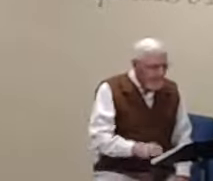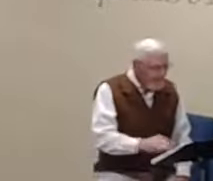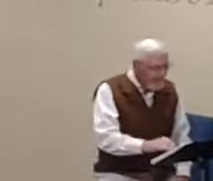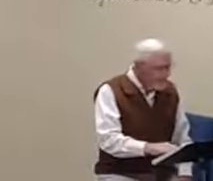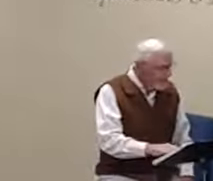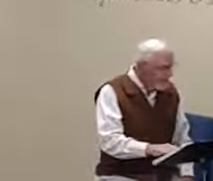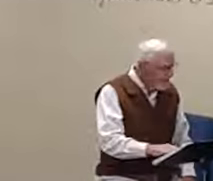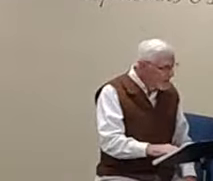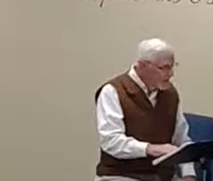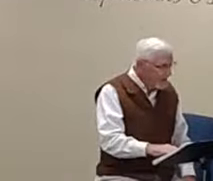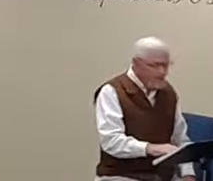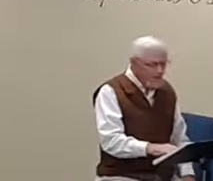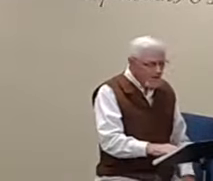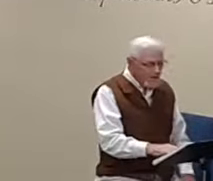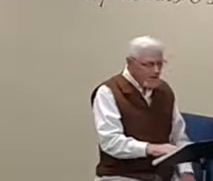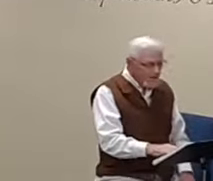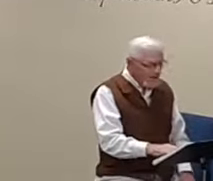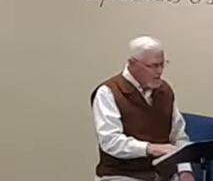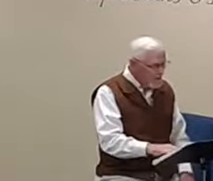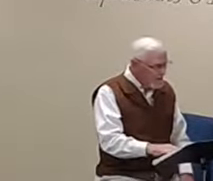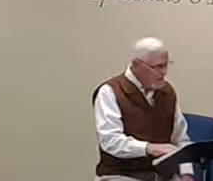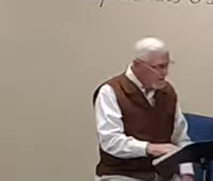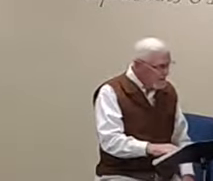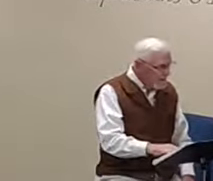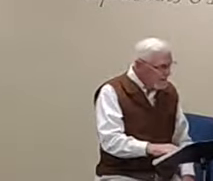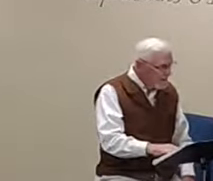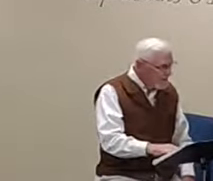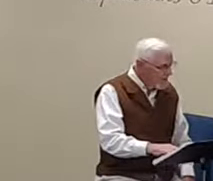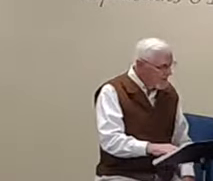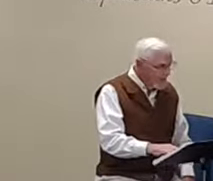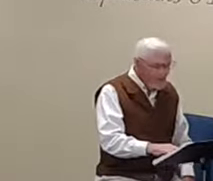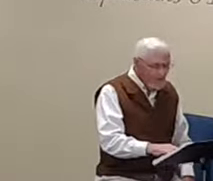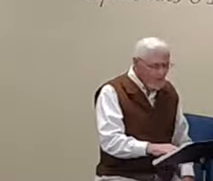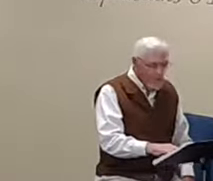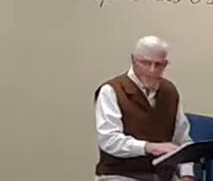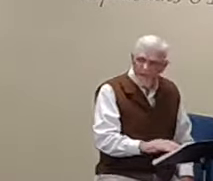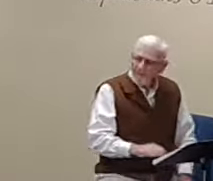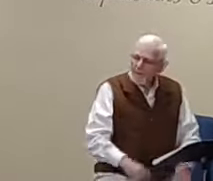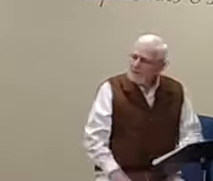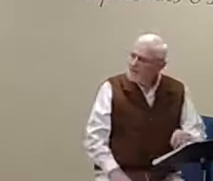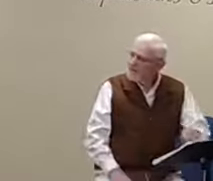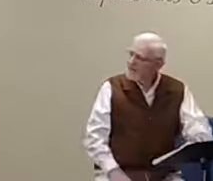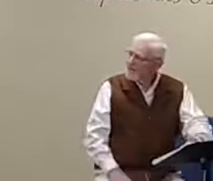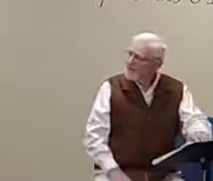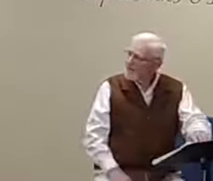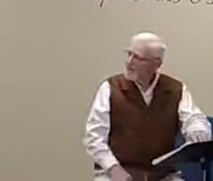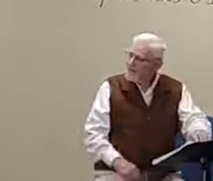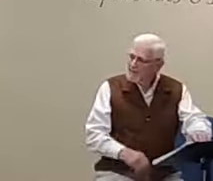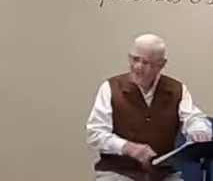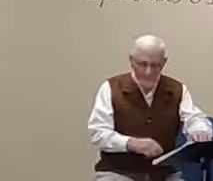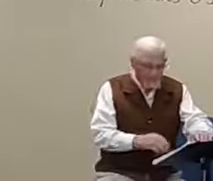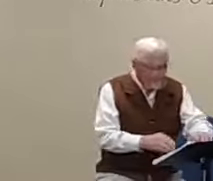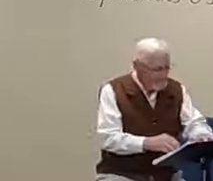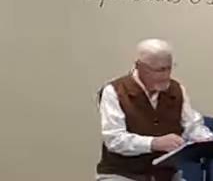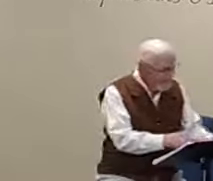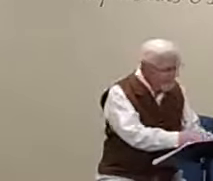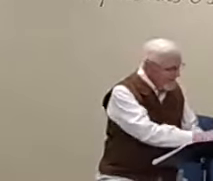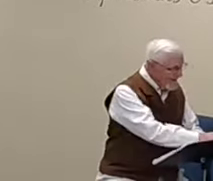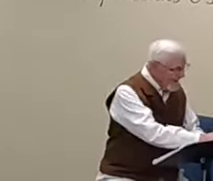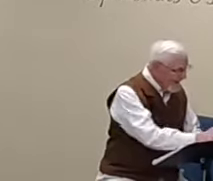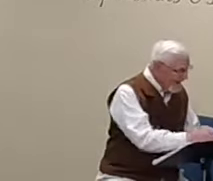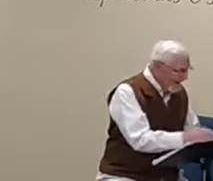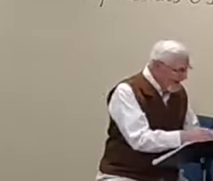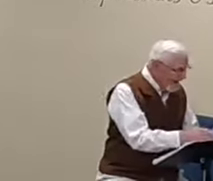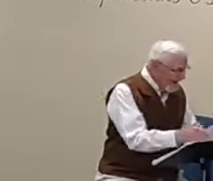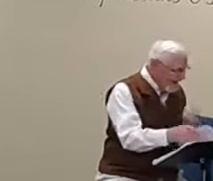198. Sing one more, 298, Surely Goodness and Mercy. Wrong number. 192. You're all giving the same look at